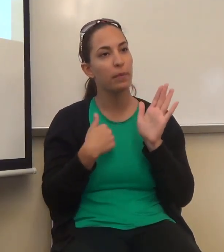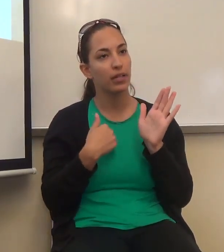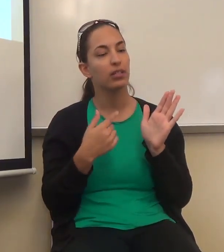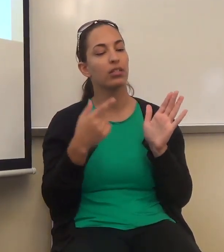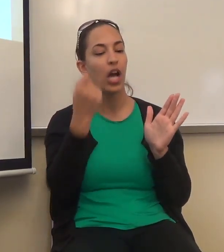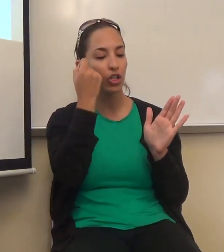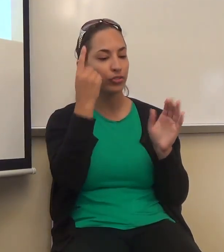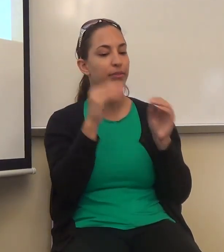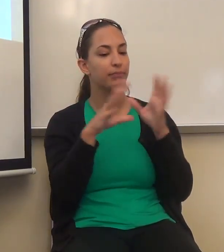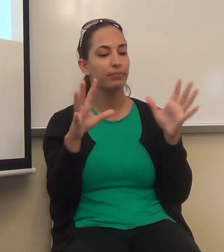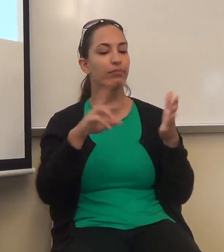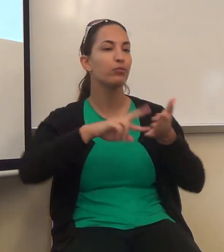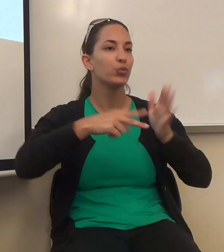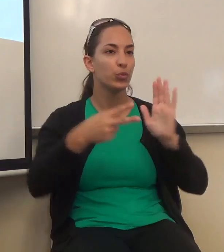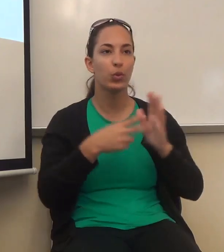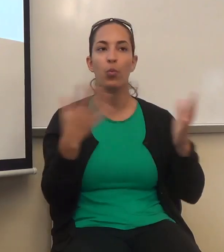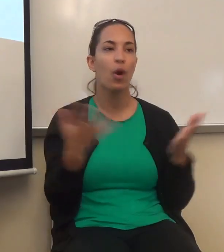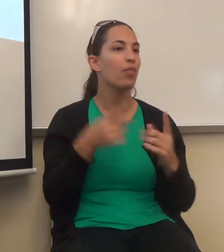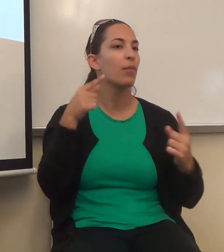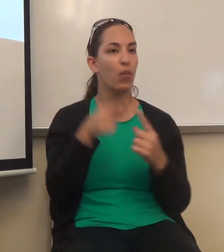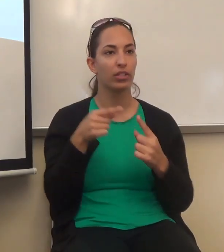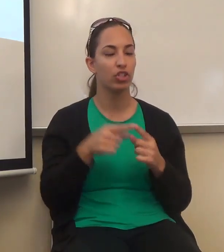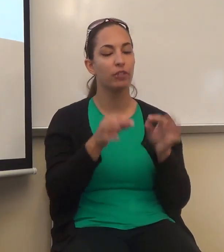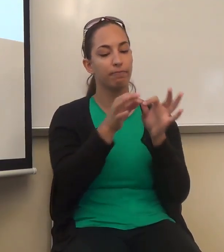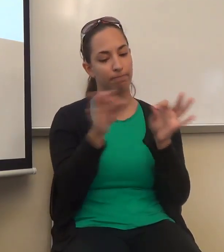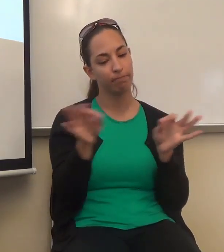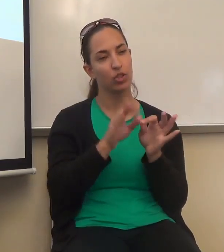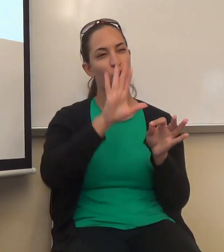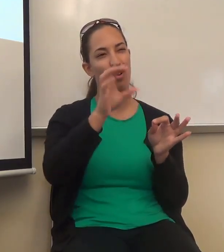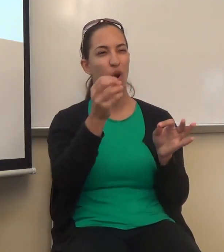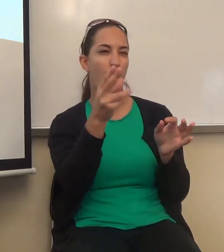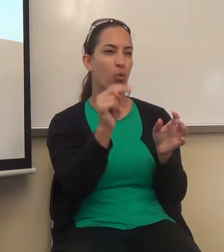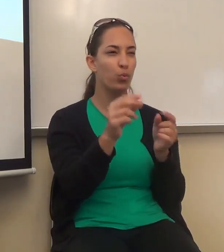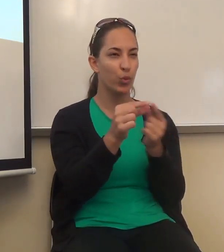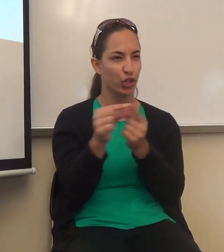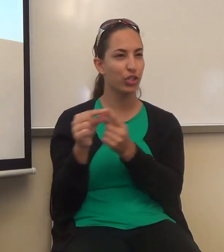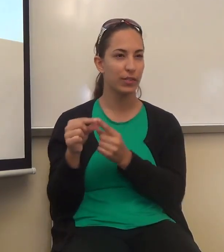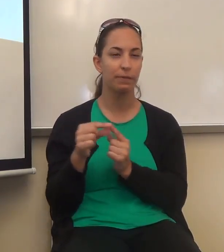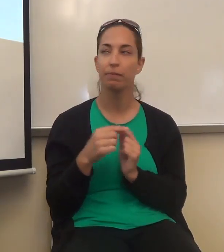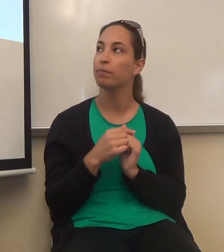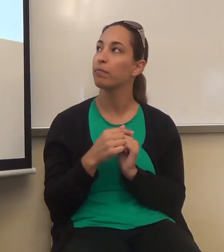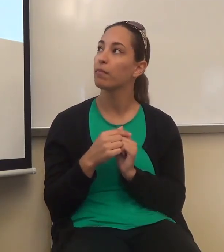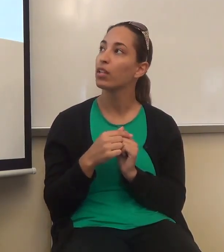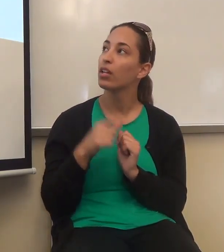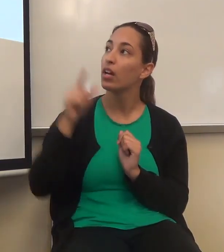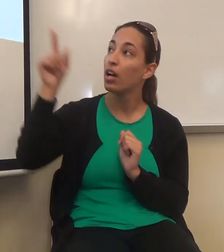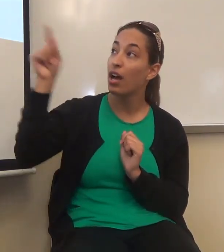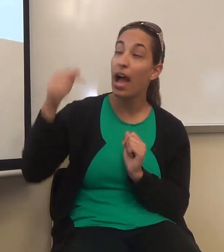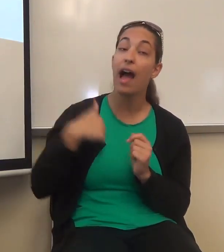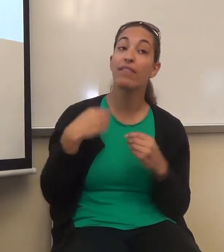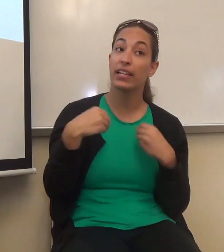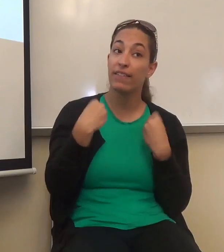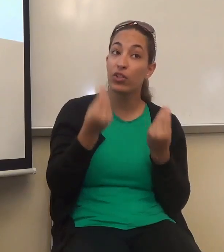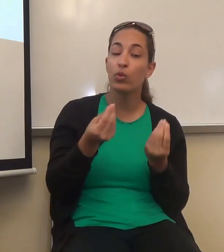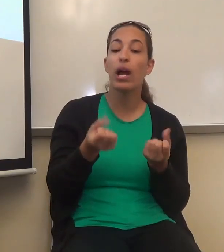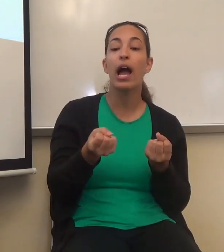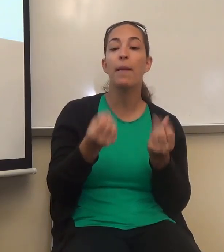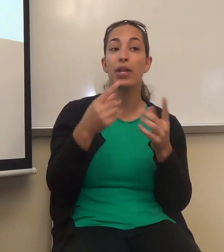What's going to help you here is that I have given you the number of points you have to have. So that will help